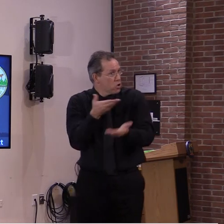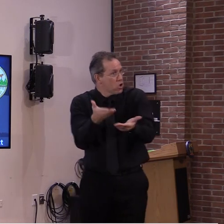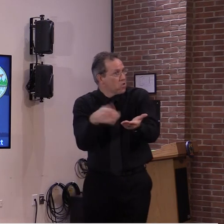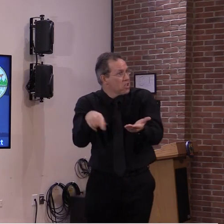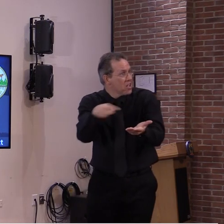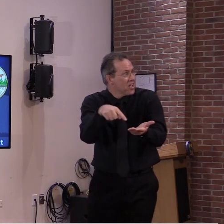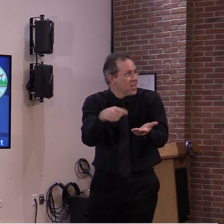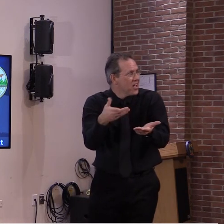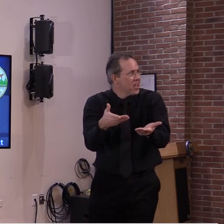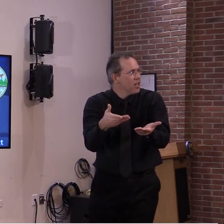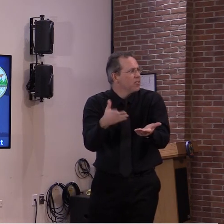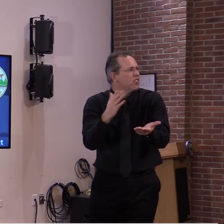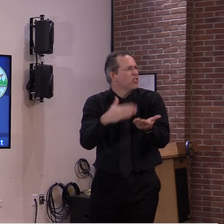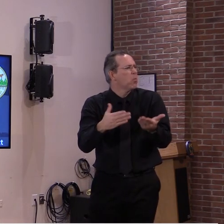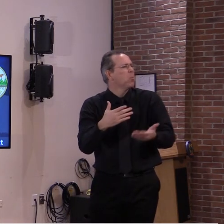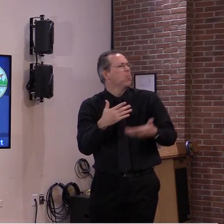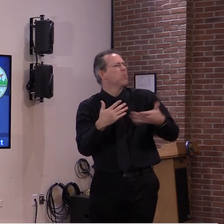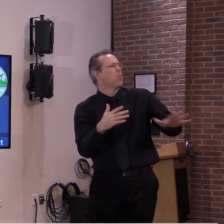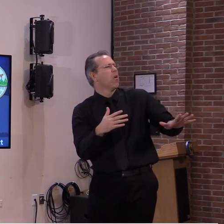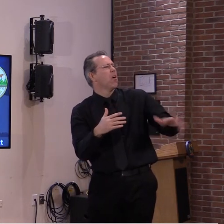rate.